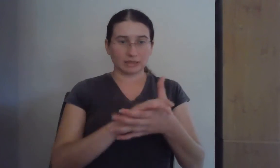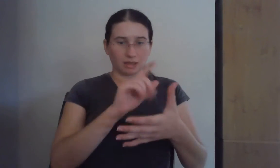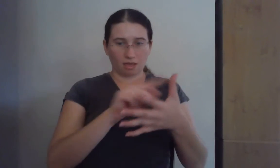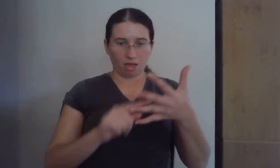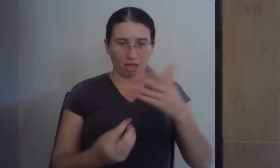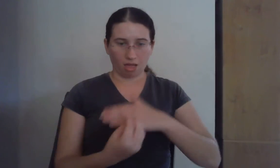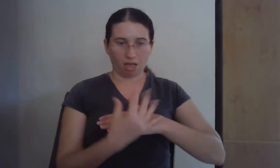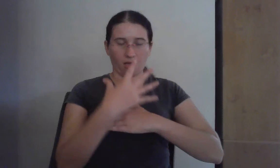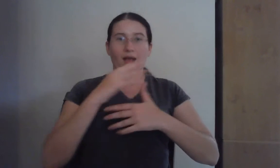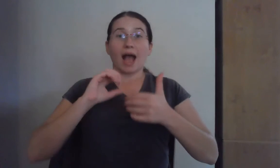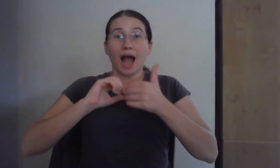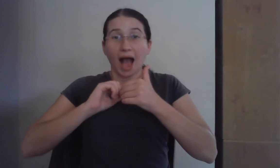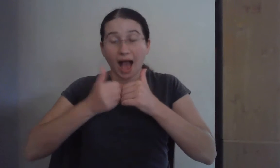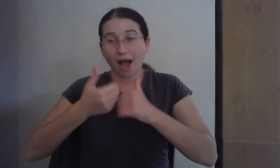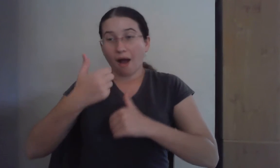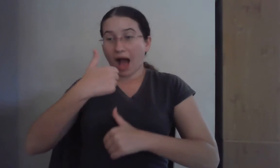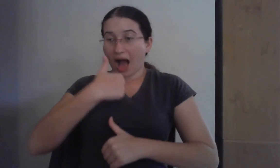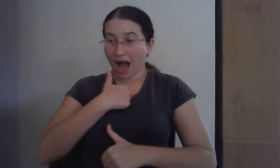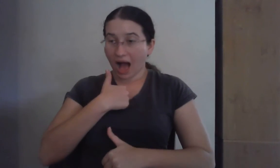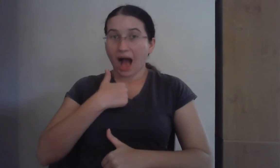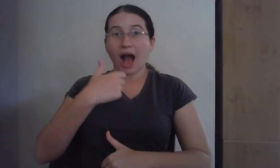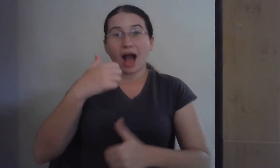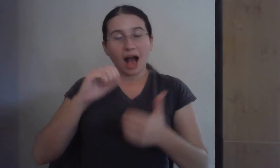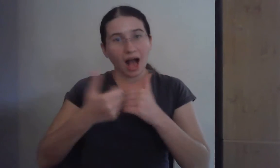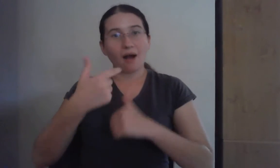said to make this once enthusiastic person change his mind about me.